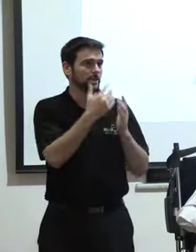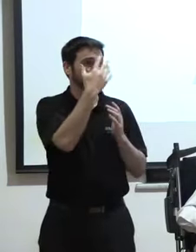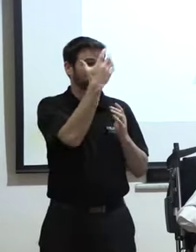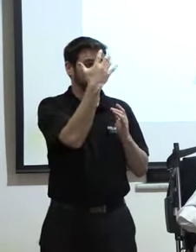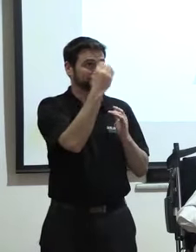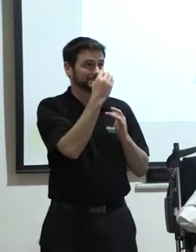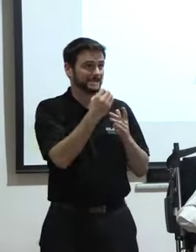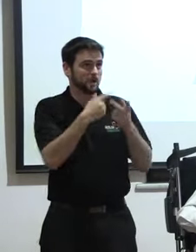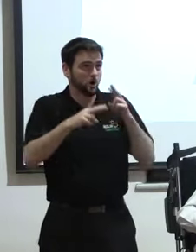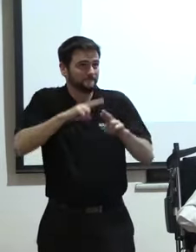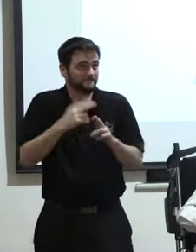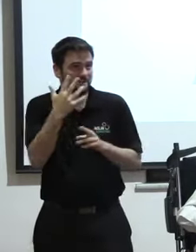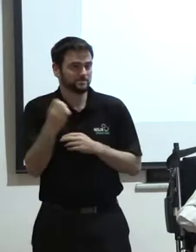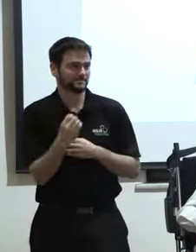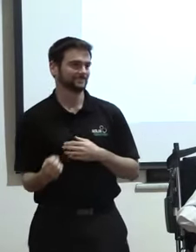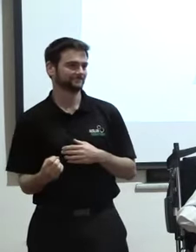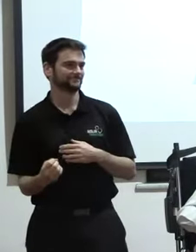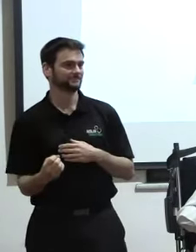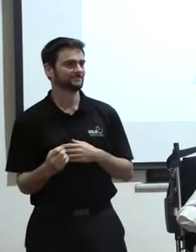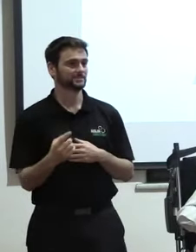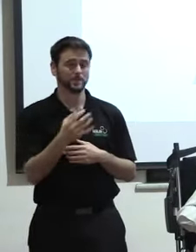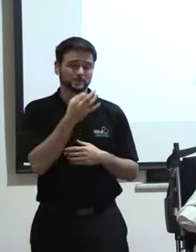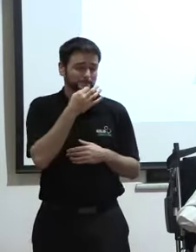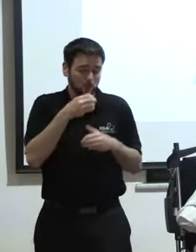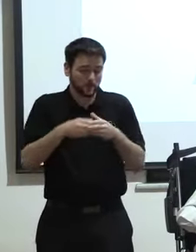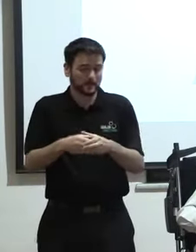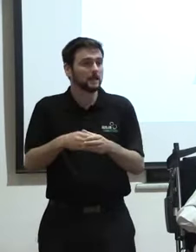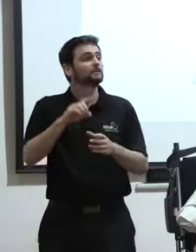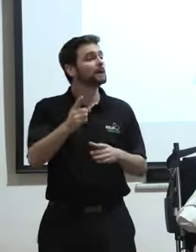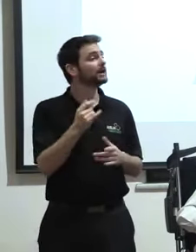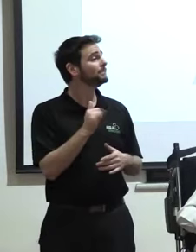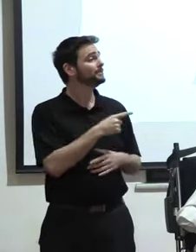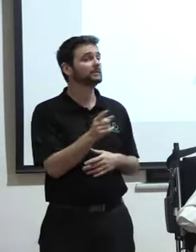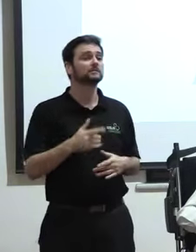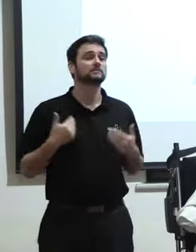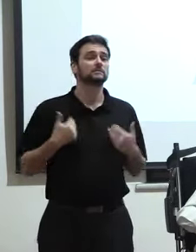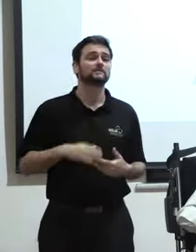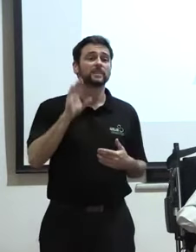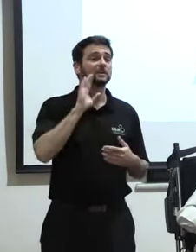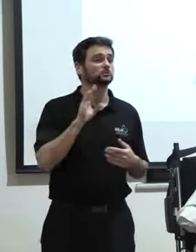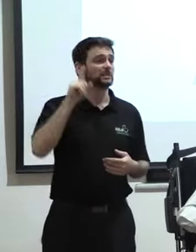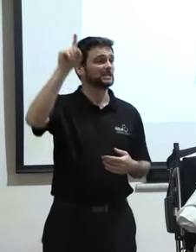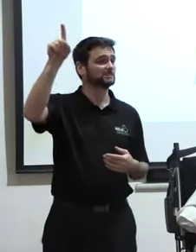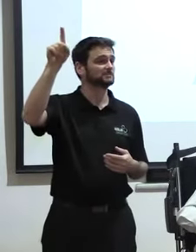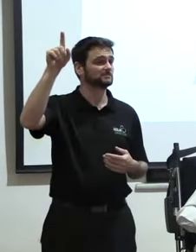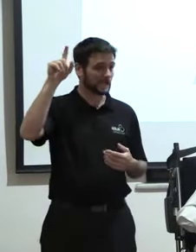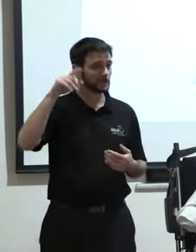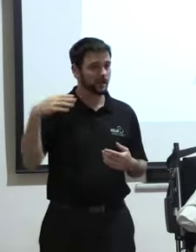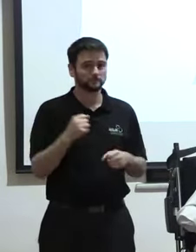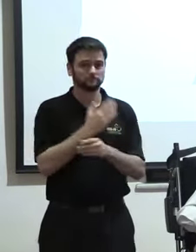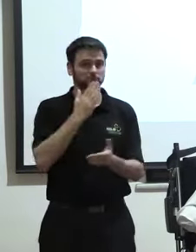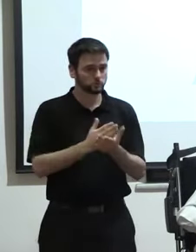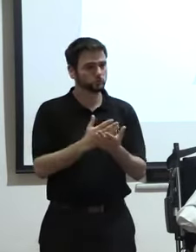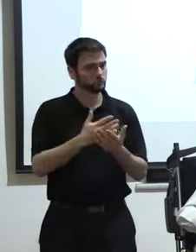might be really important. Maybe they're living in a rural area and they really need to lock down staff for a long